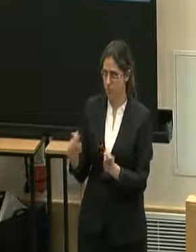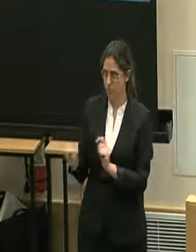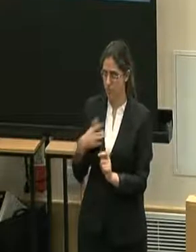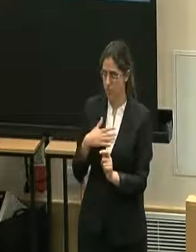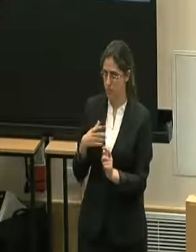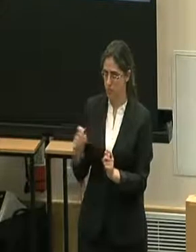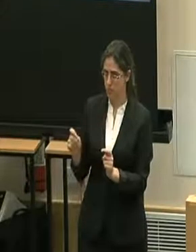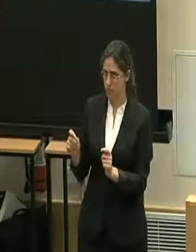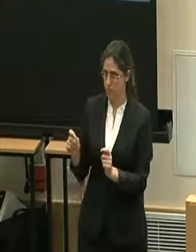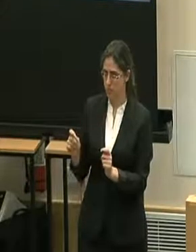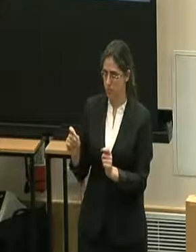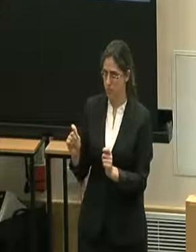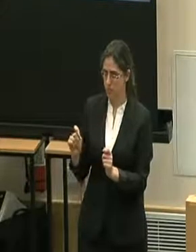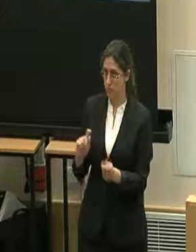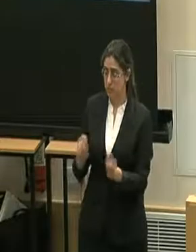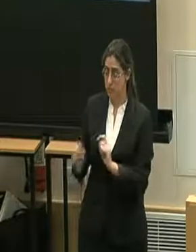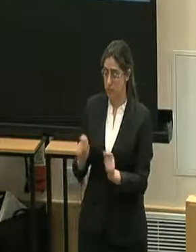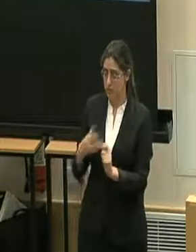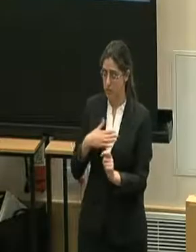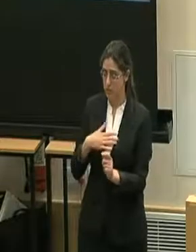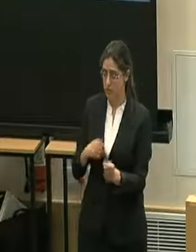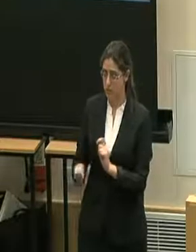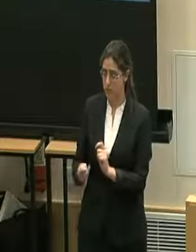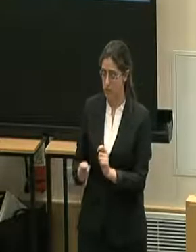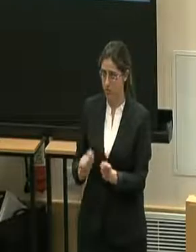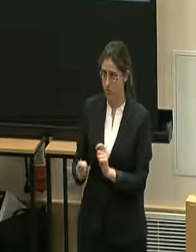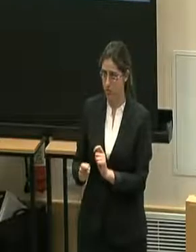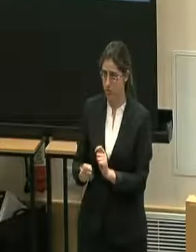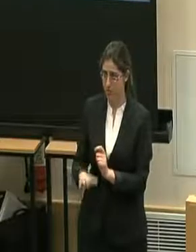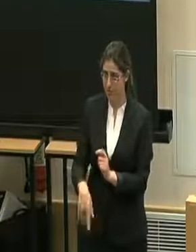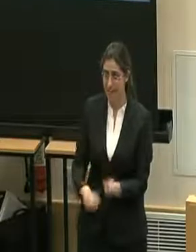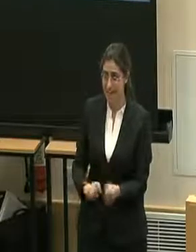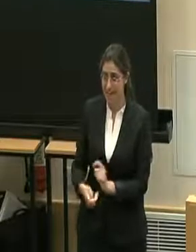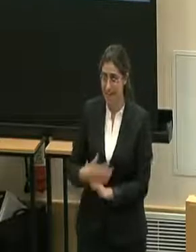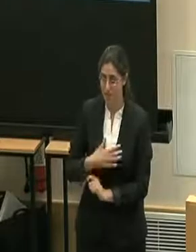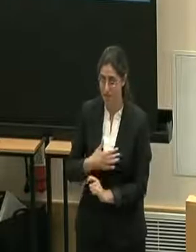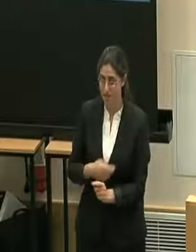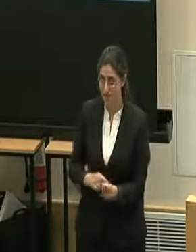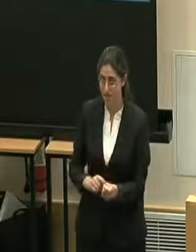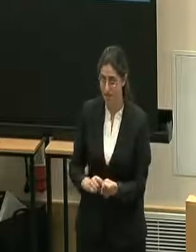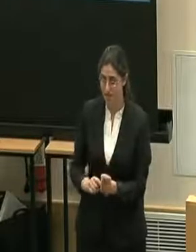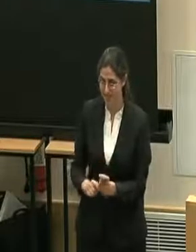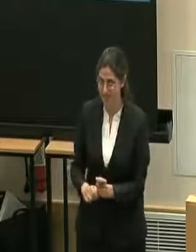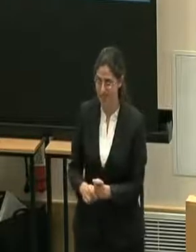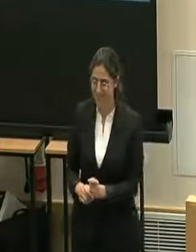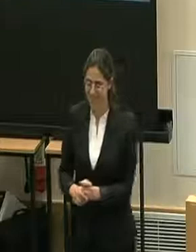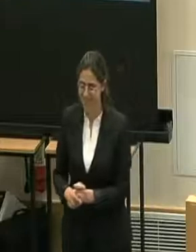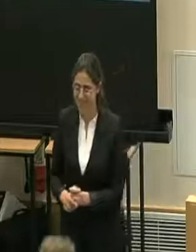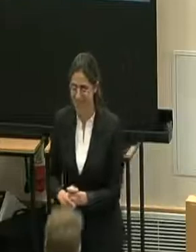to be compared with those people. That is the interpretation of the convention that I think is